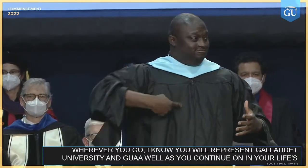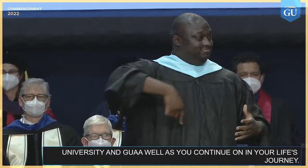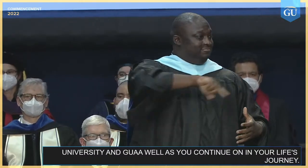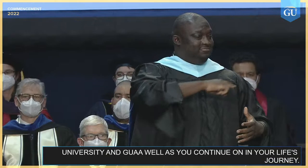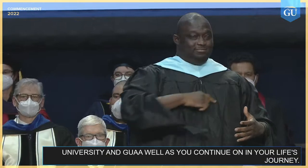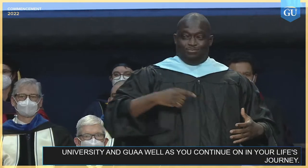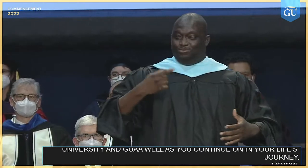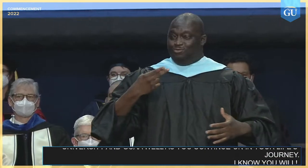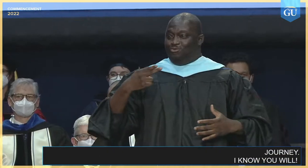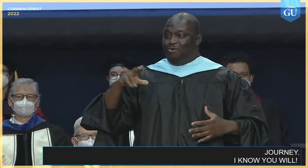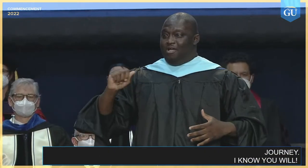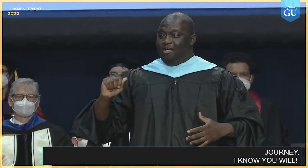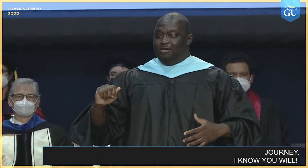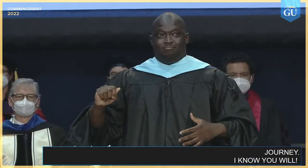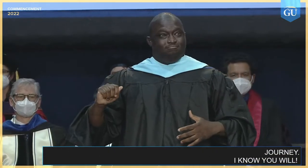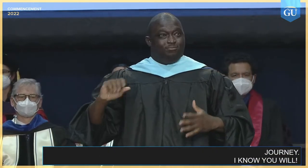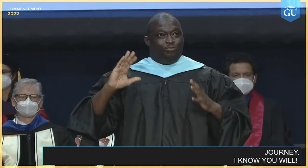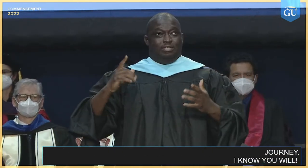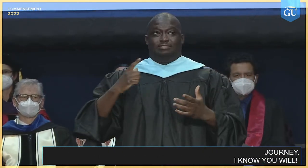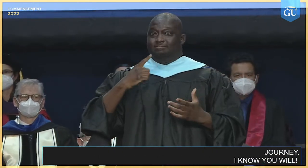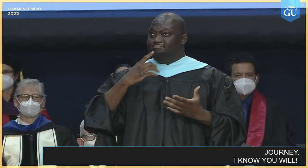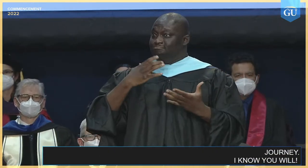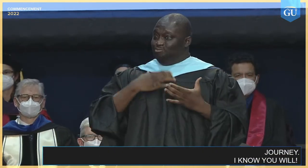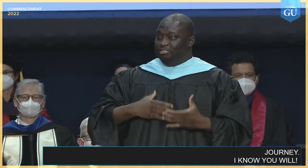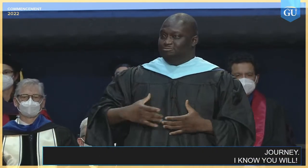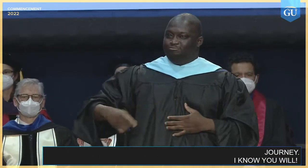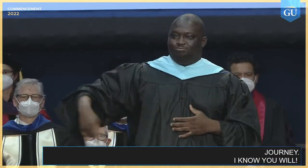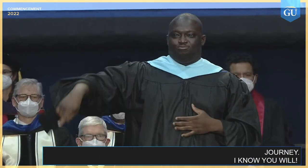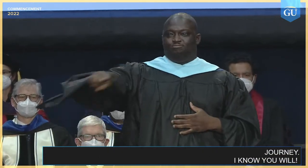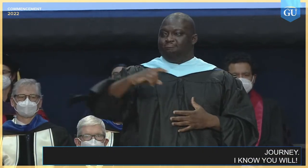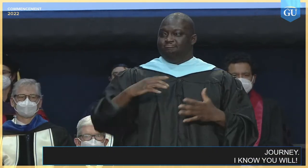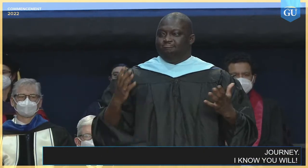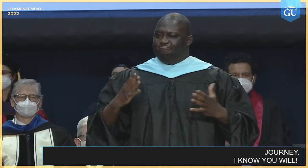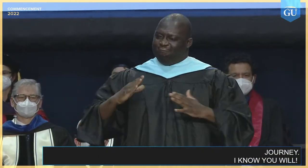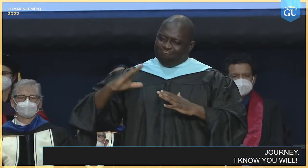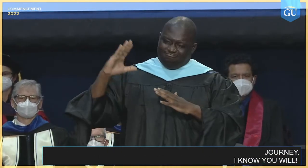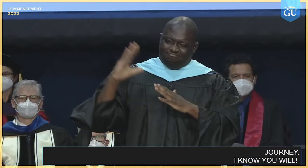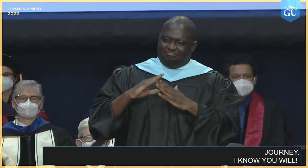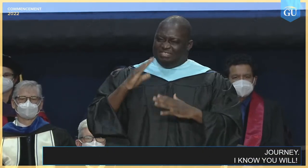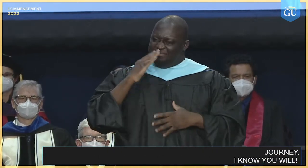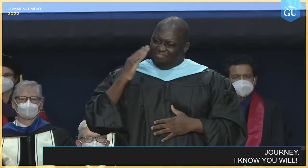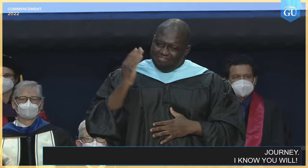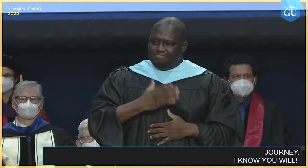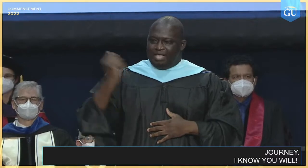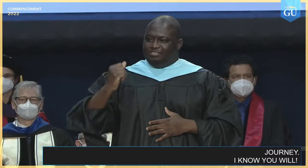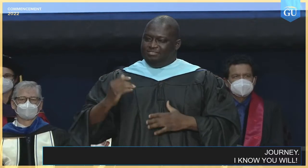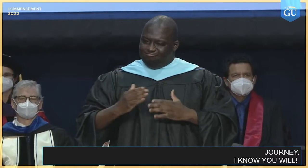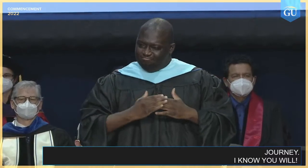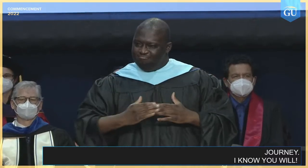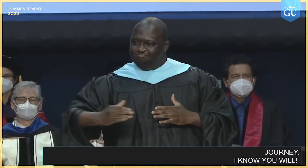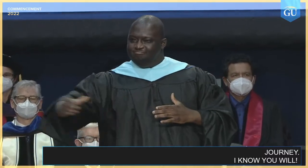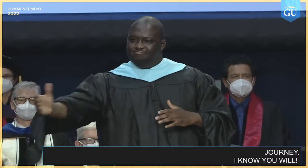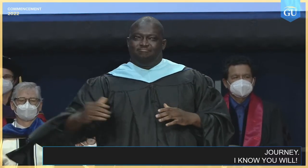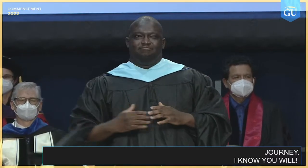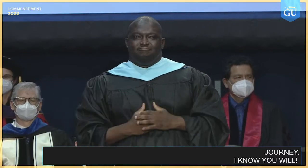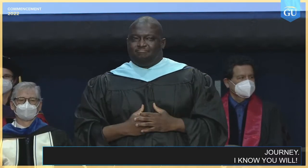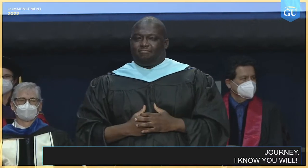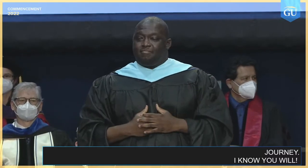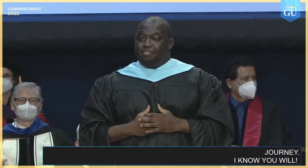So we, on the behalf of GUAA, we wish you the utmost best, and we